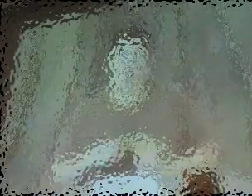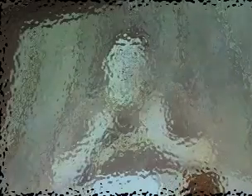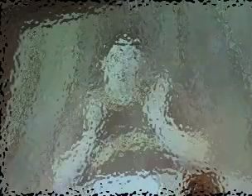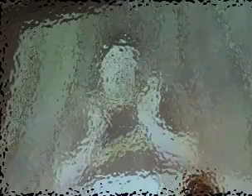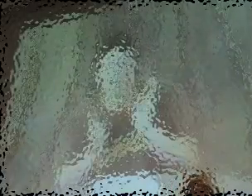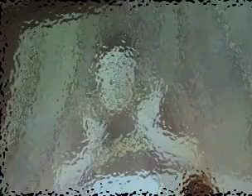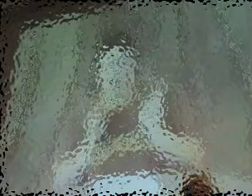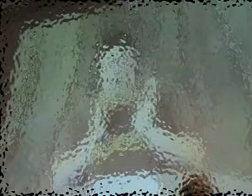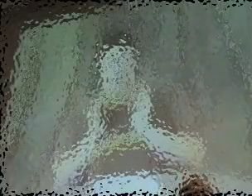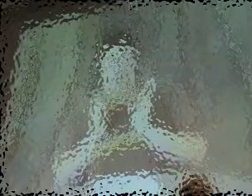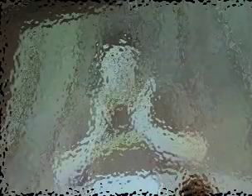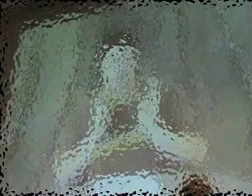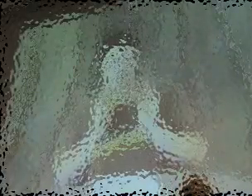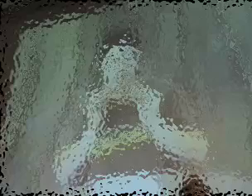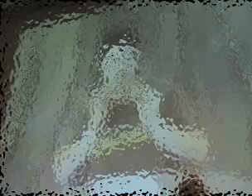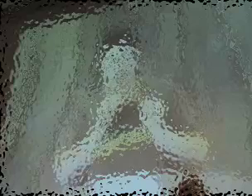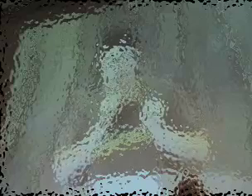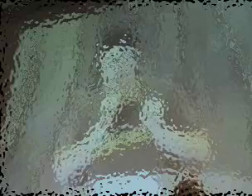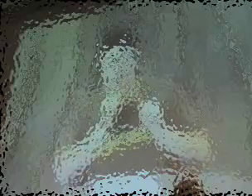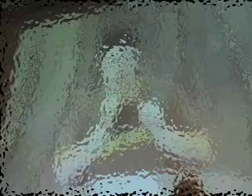it means? Oh man, I hope